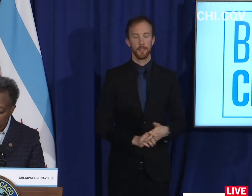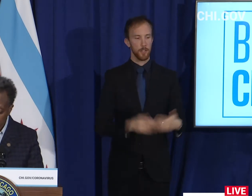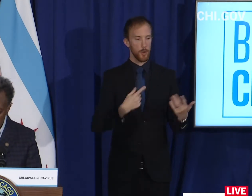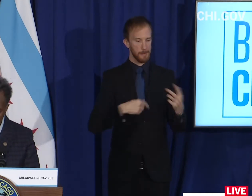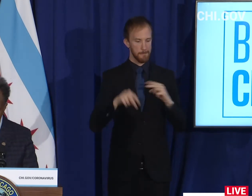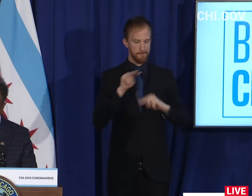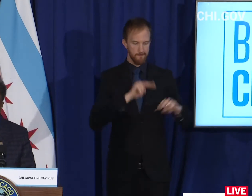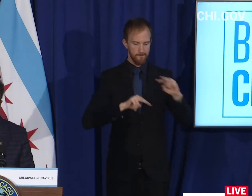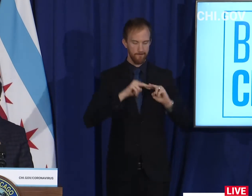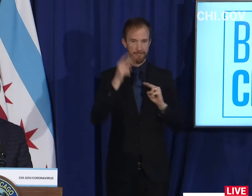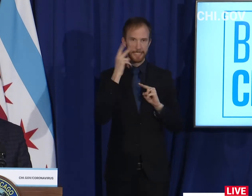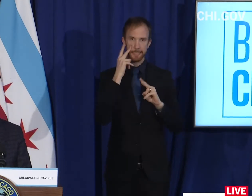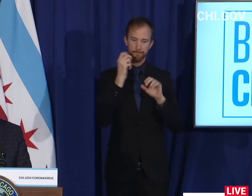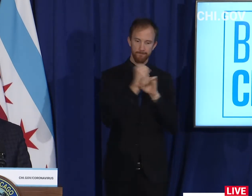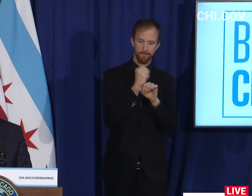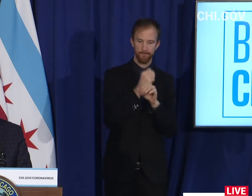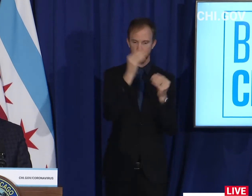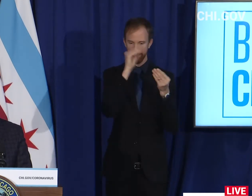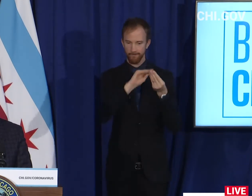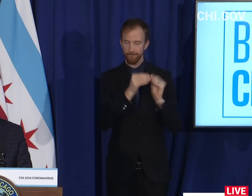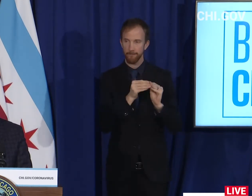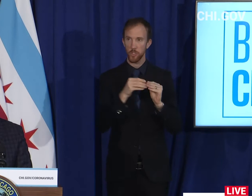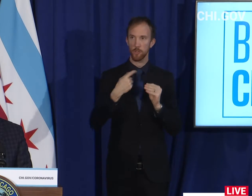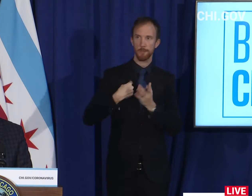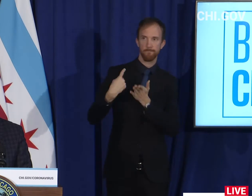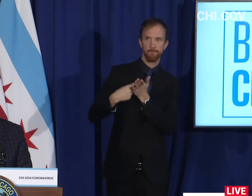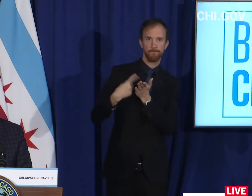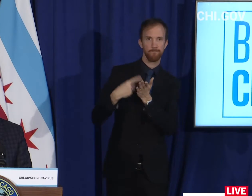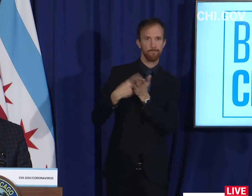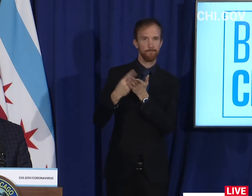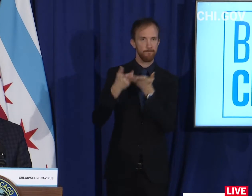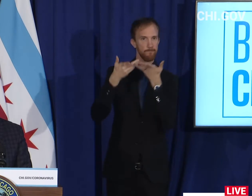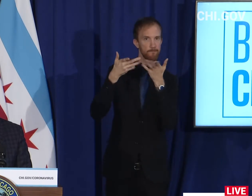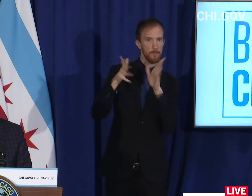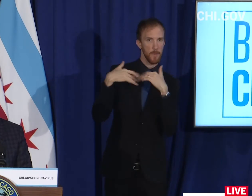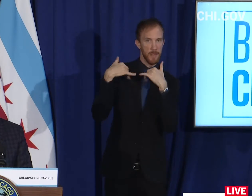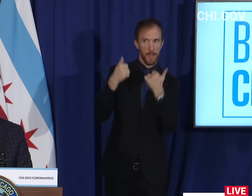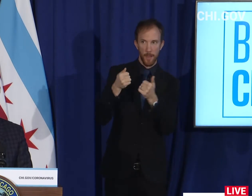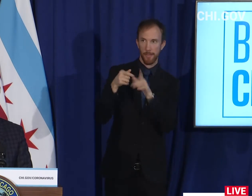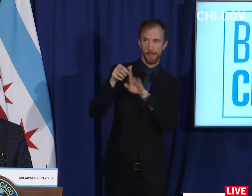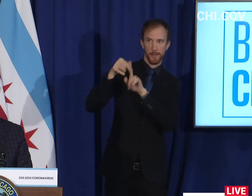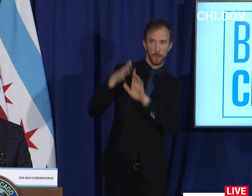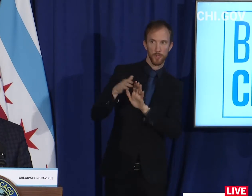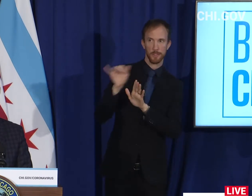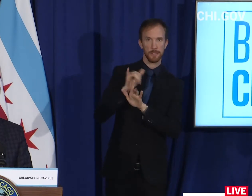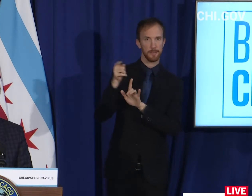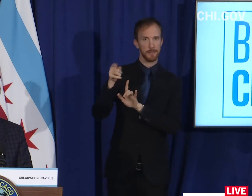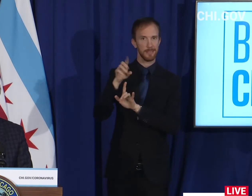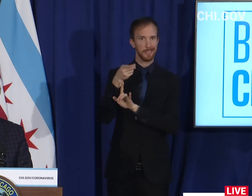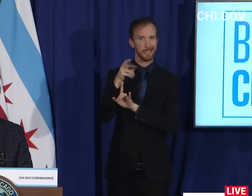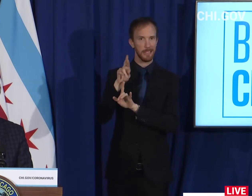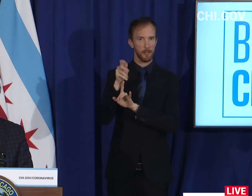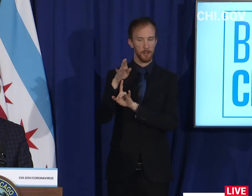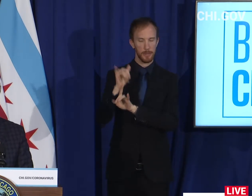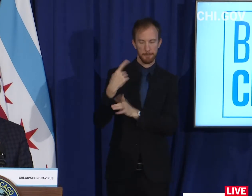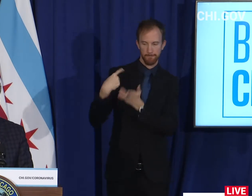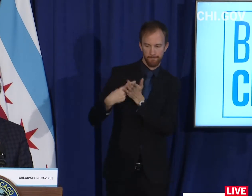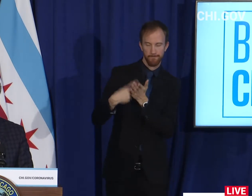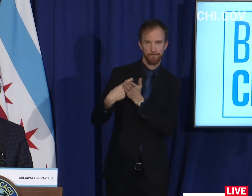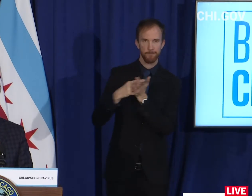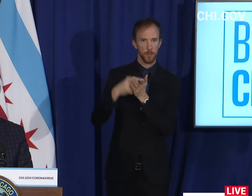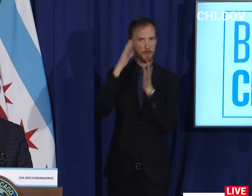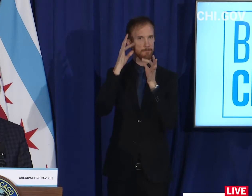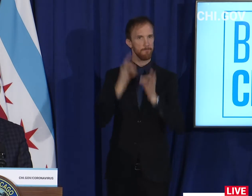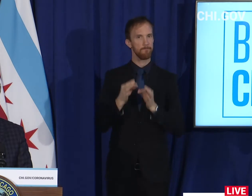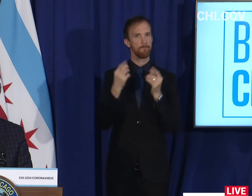in consultation, of course, with our public health experts like Dr. Harwoody, will be putting in place a